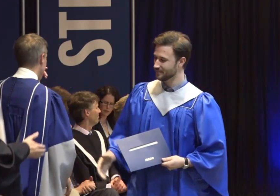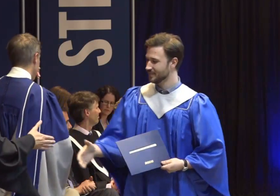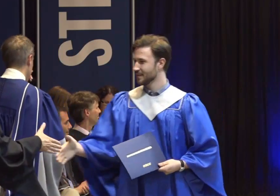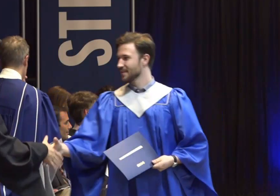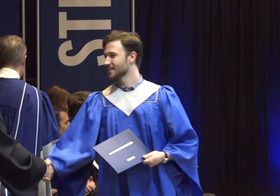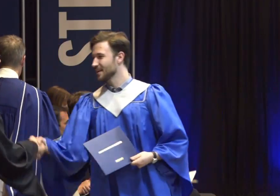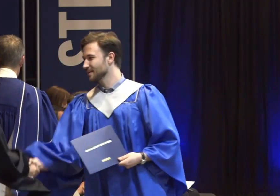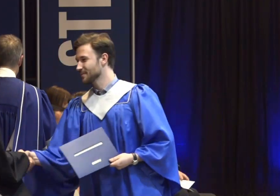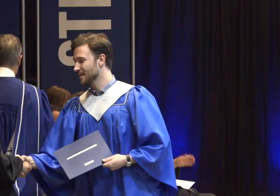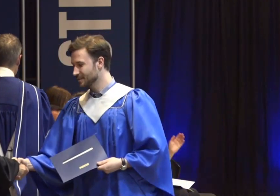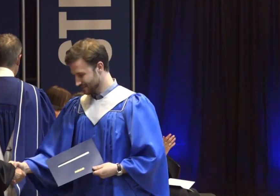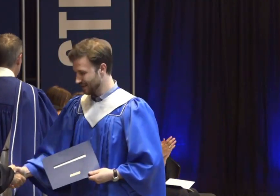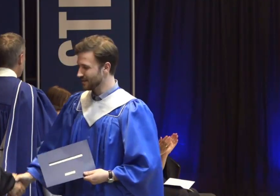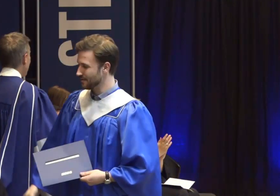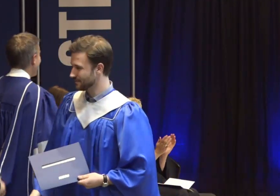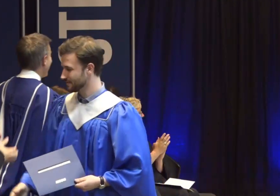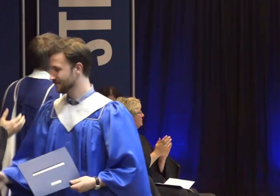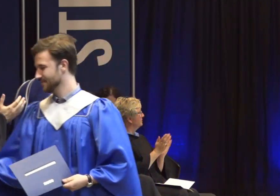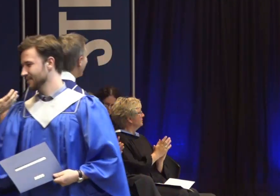Travis Pollen.